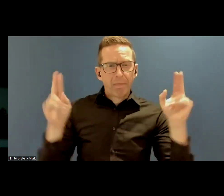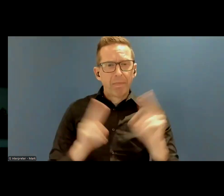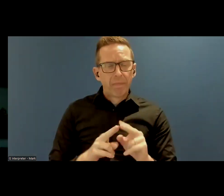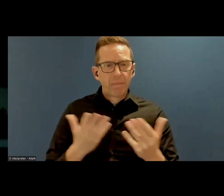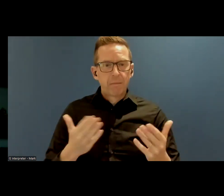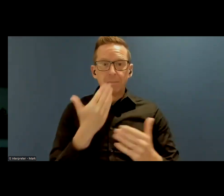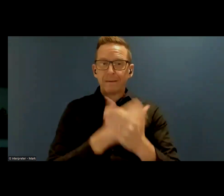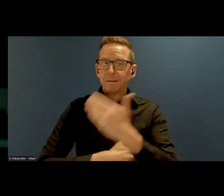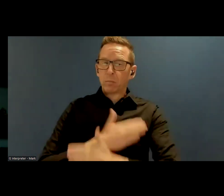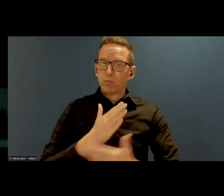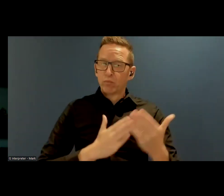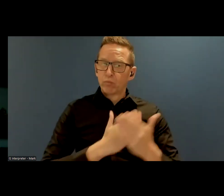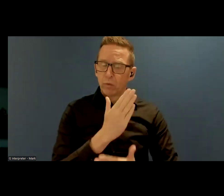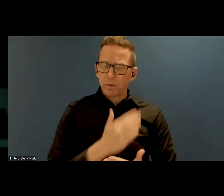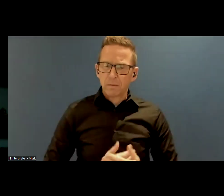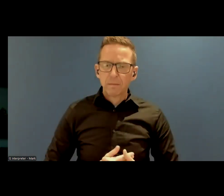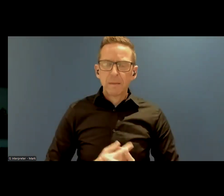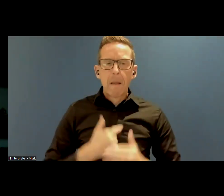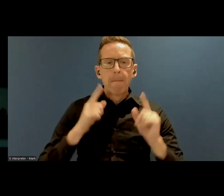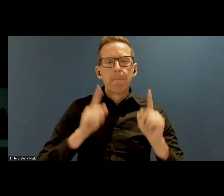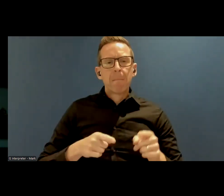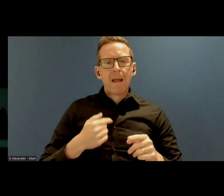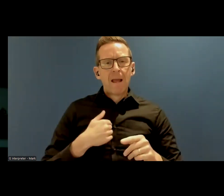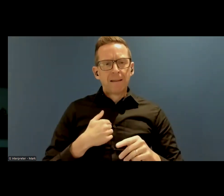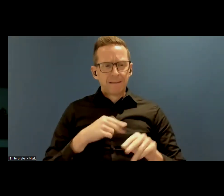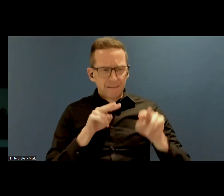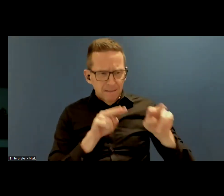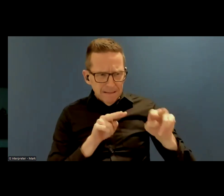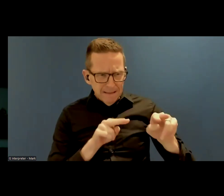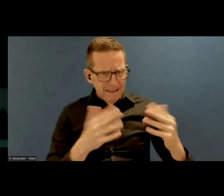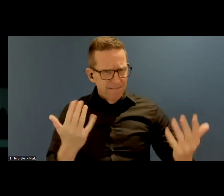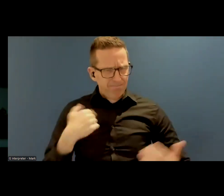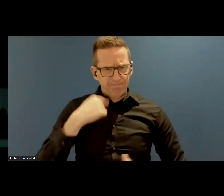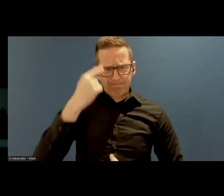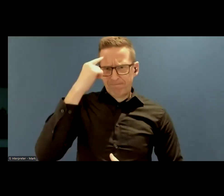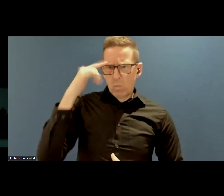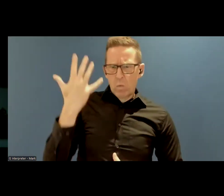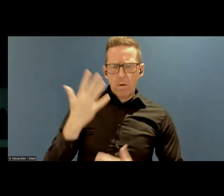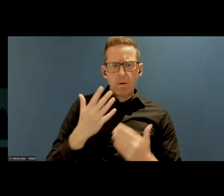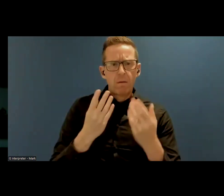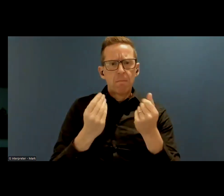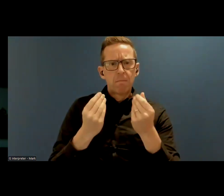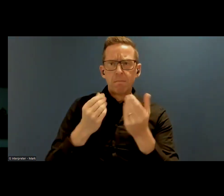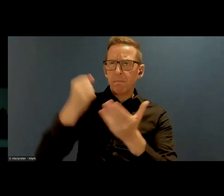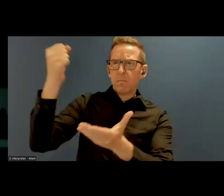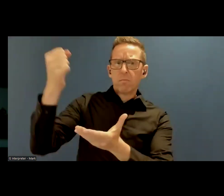first pay attention to the very reason why these budgetary reallocations and